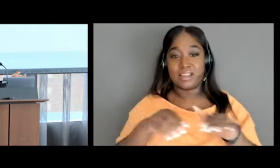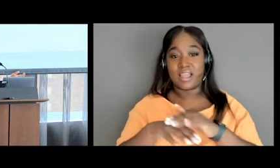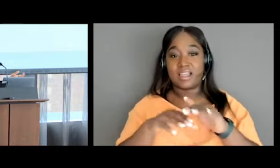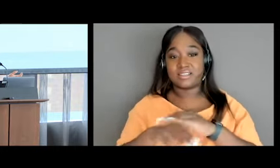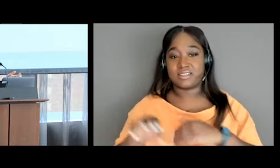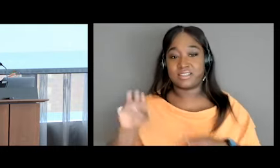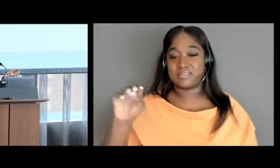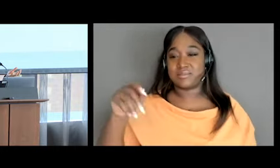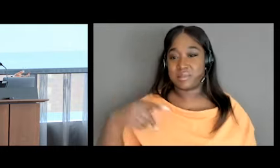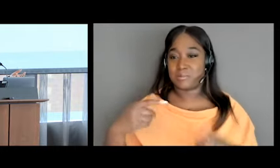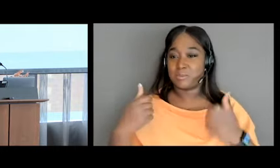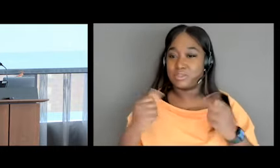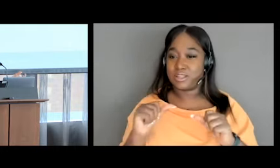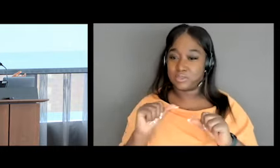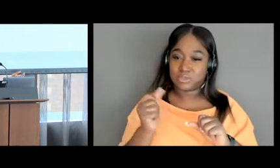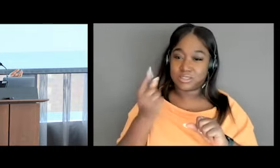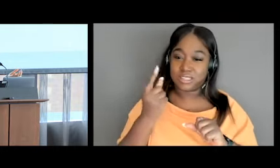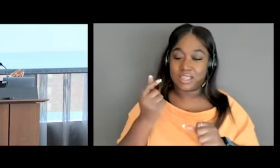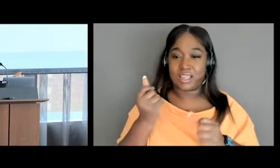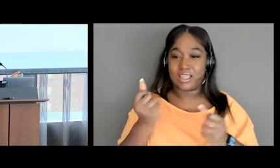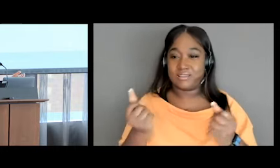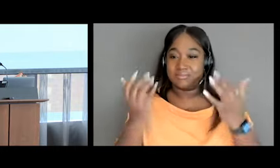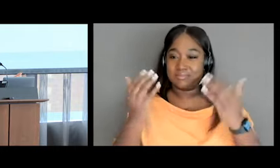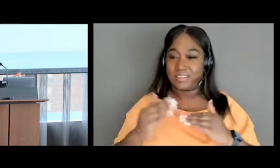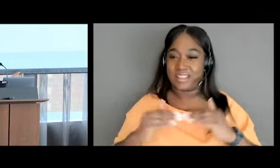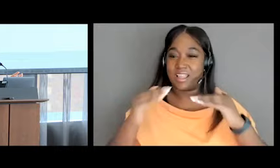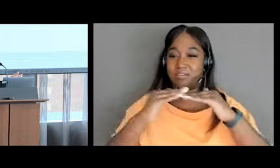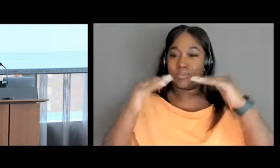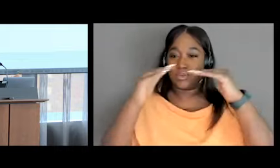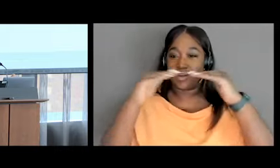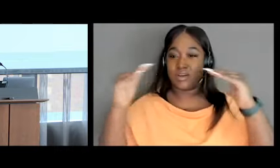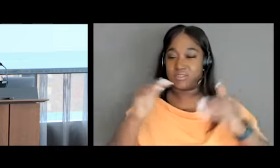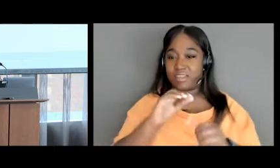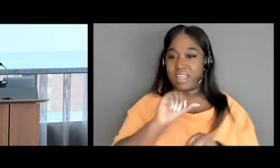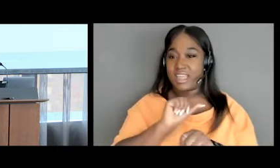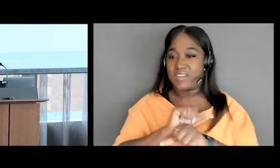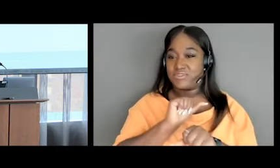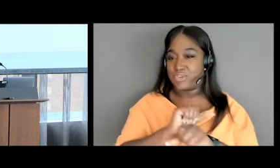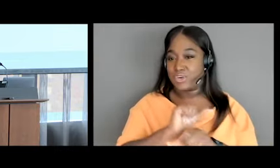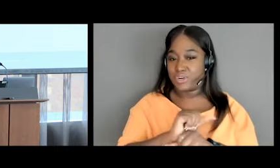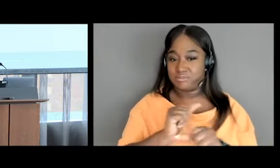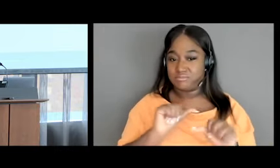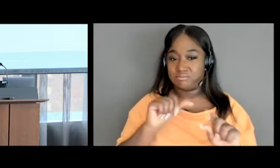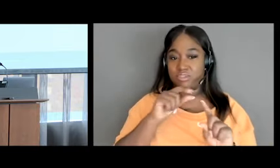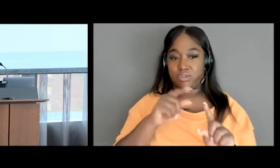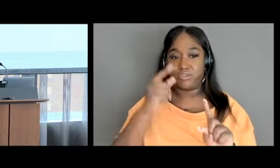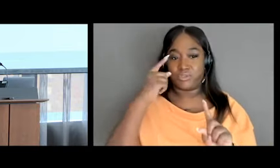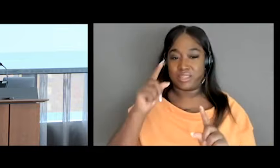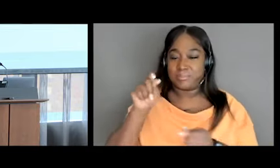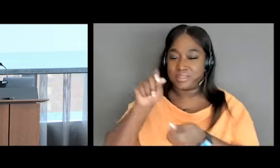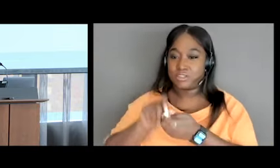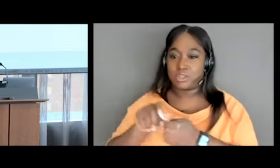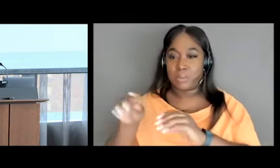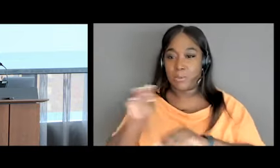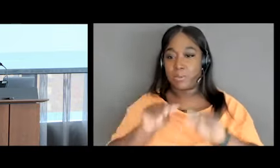of effort does this particular mobility profile incur along this path, right? Like they